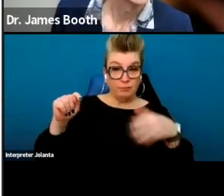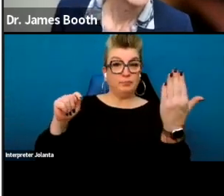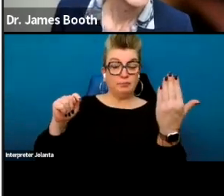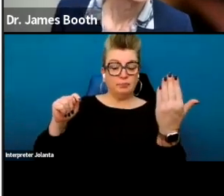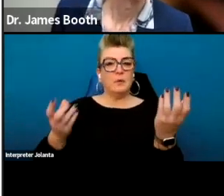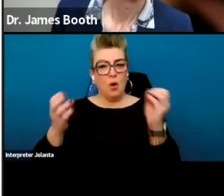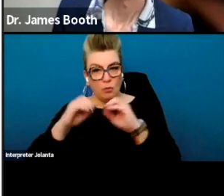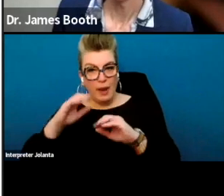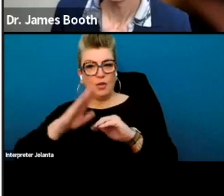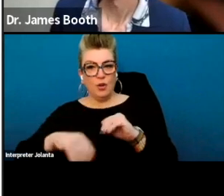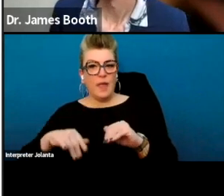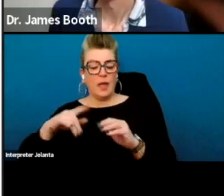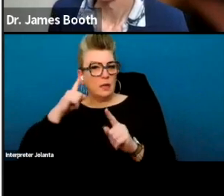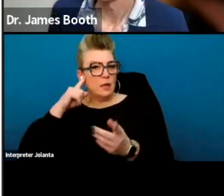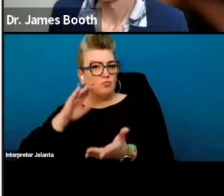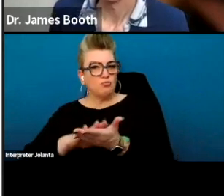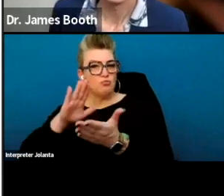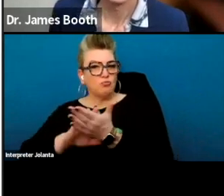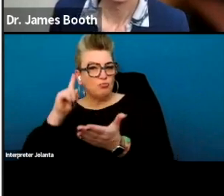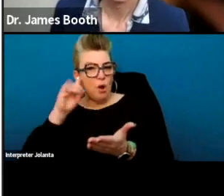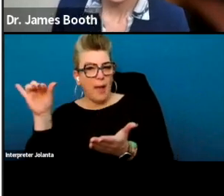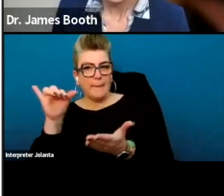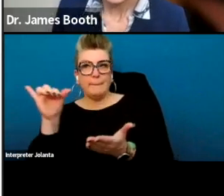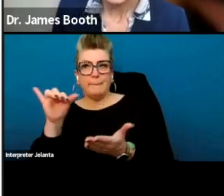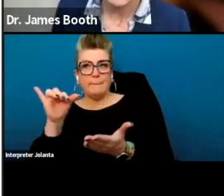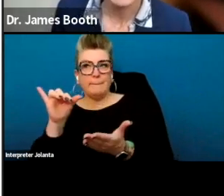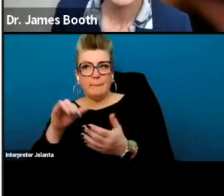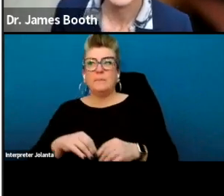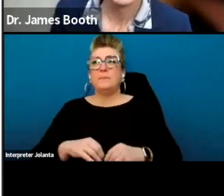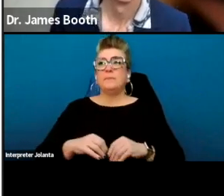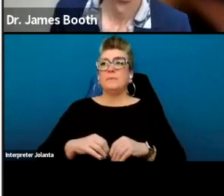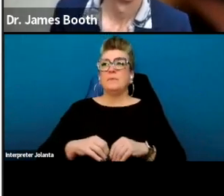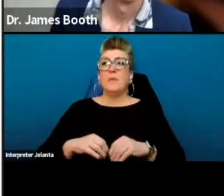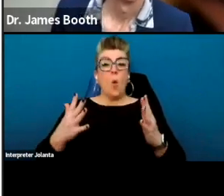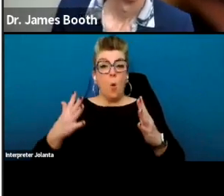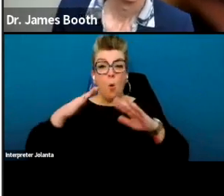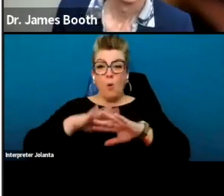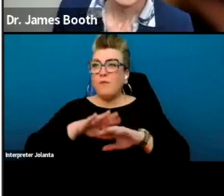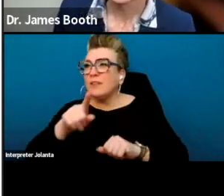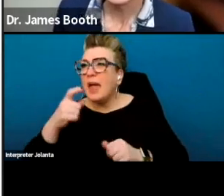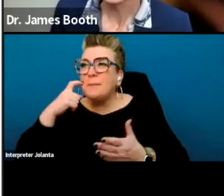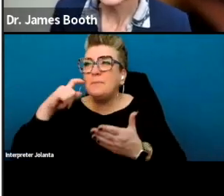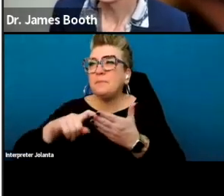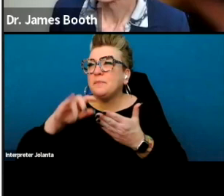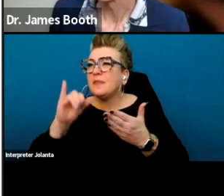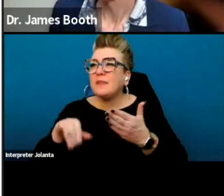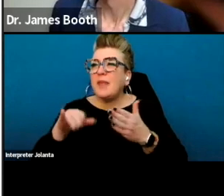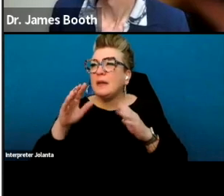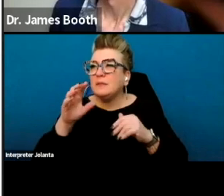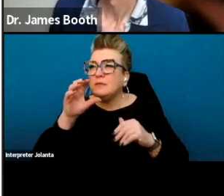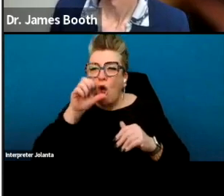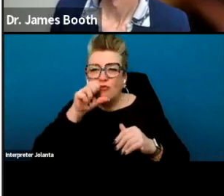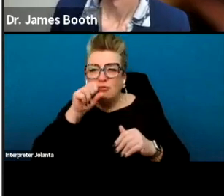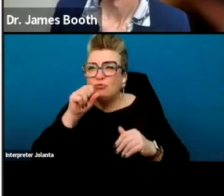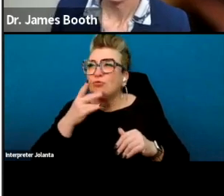then overlap between these maps is indicated here in orange. So all of this together